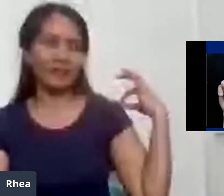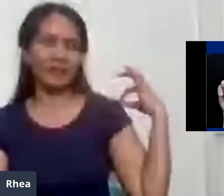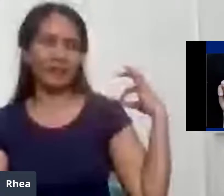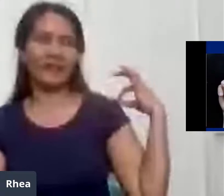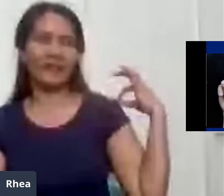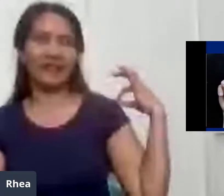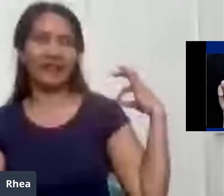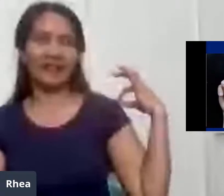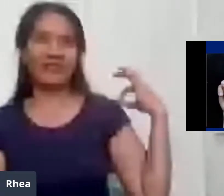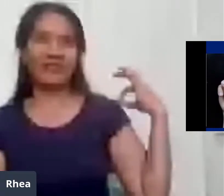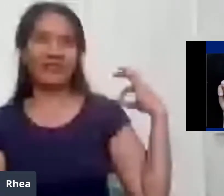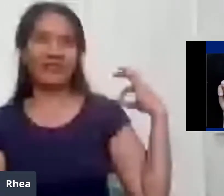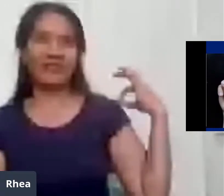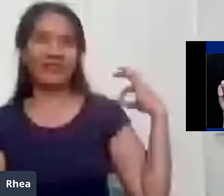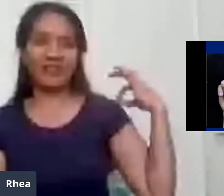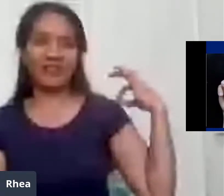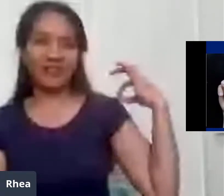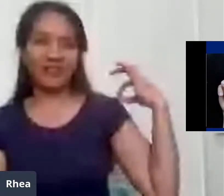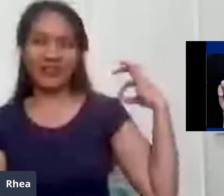Pull your